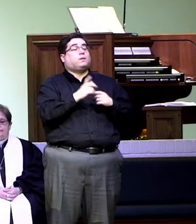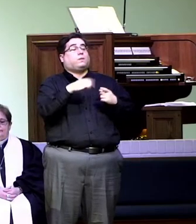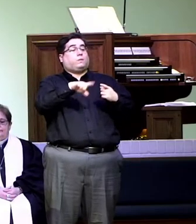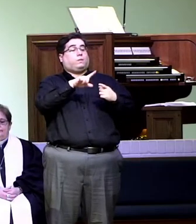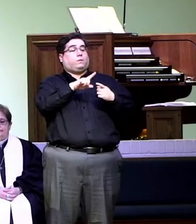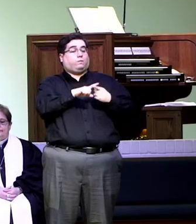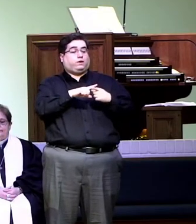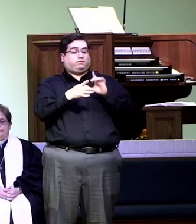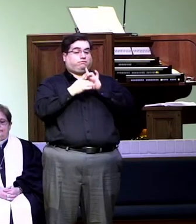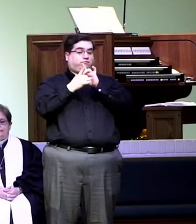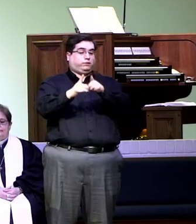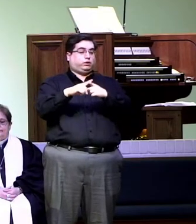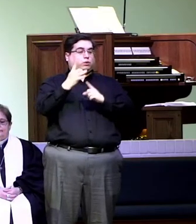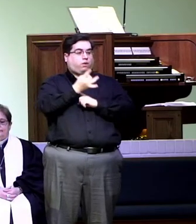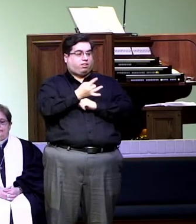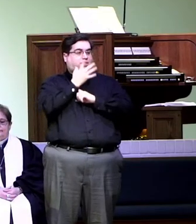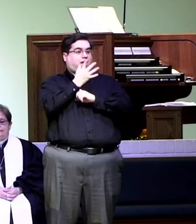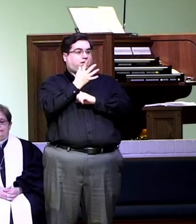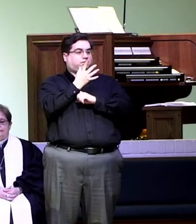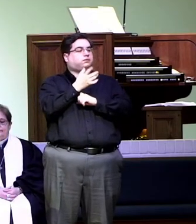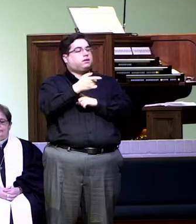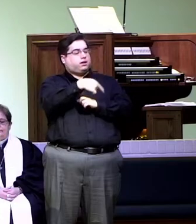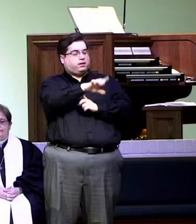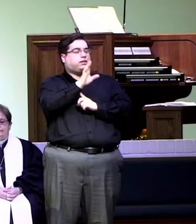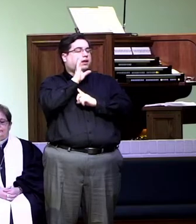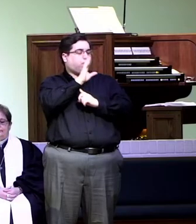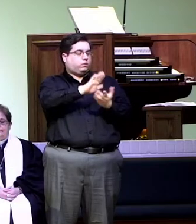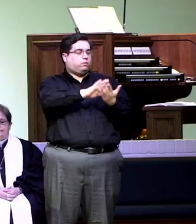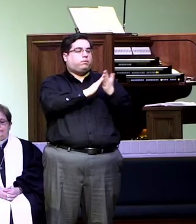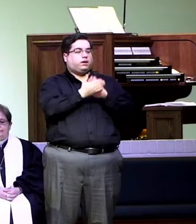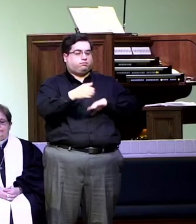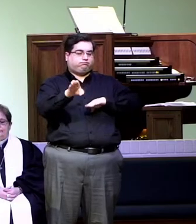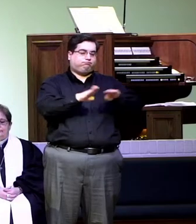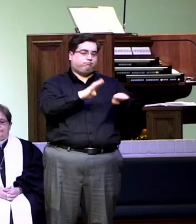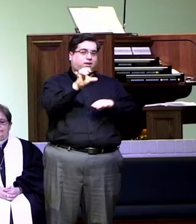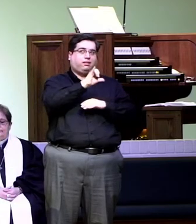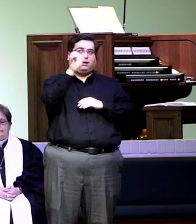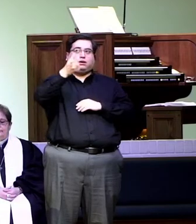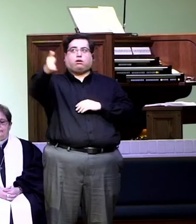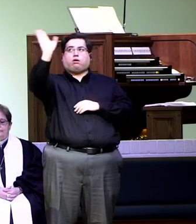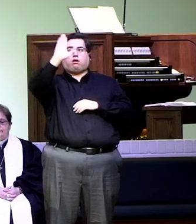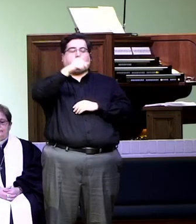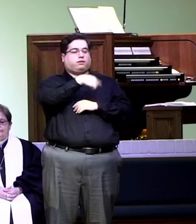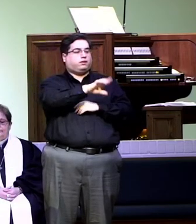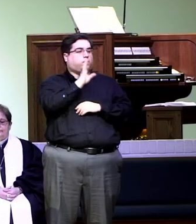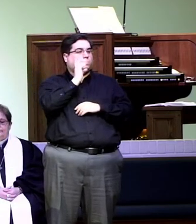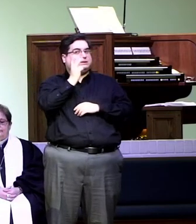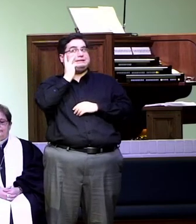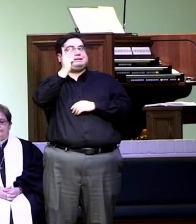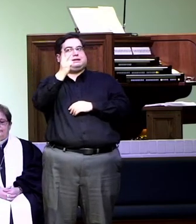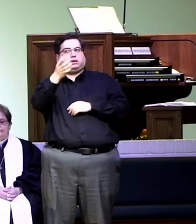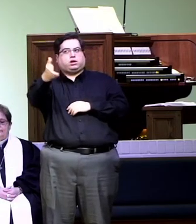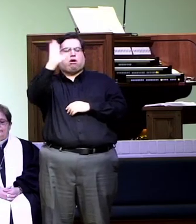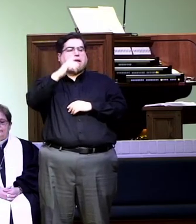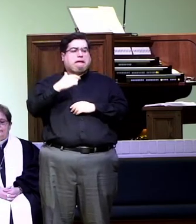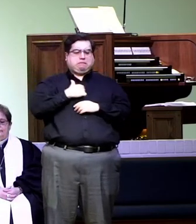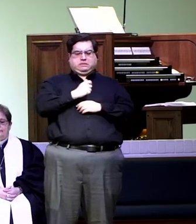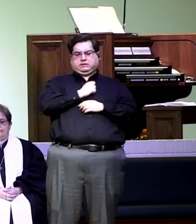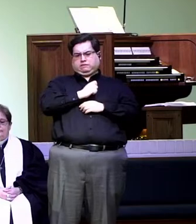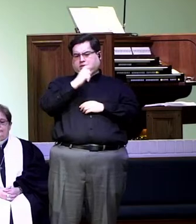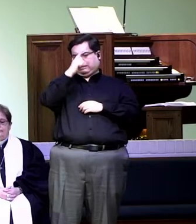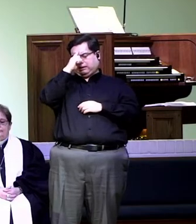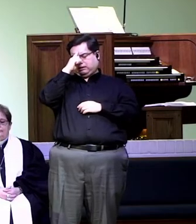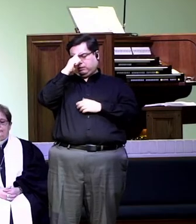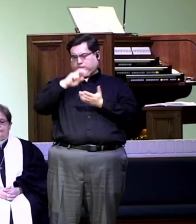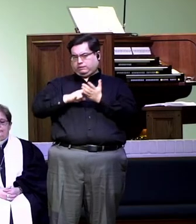to light, they will be like God and will see God. And I believe what he means by this is